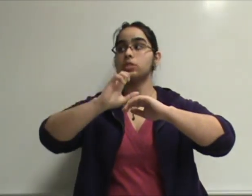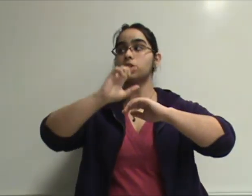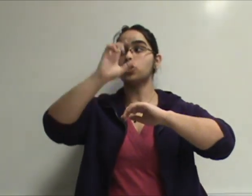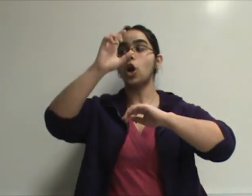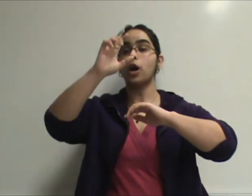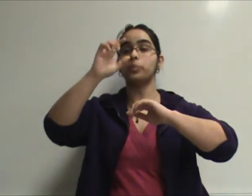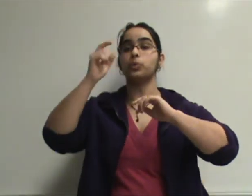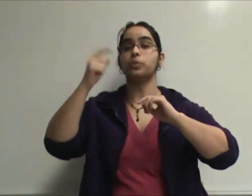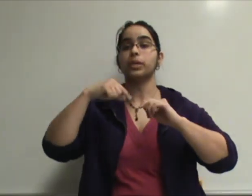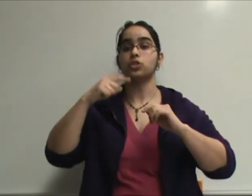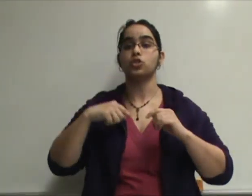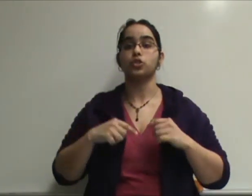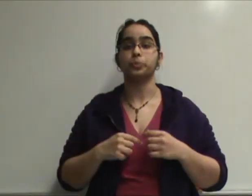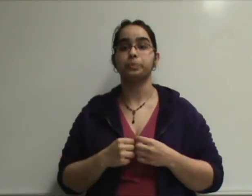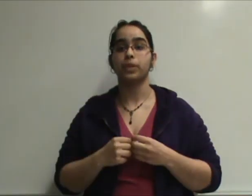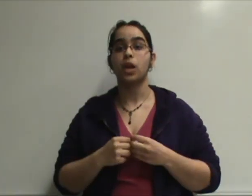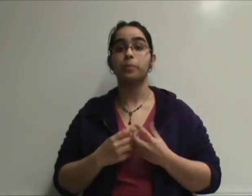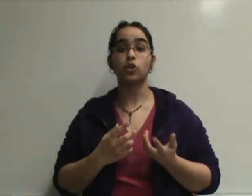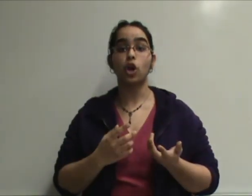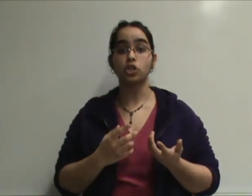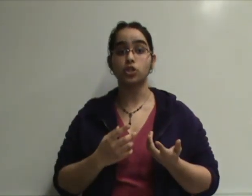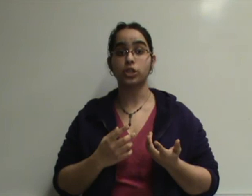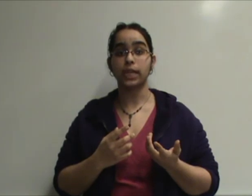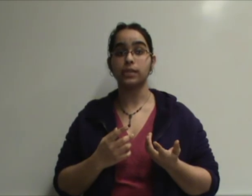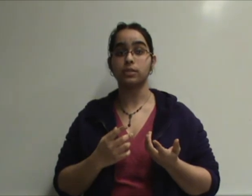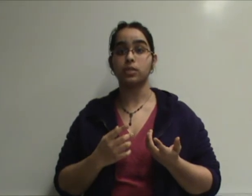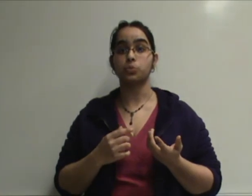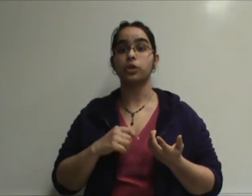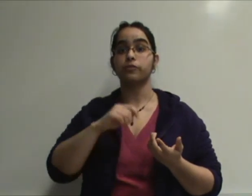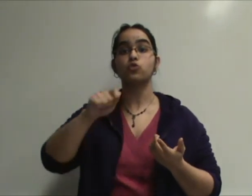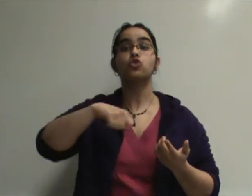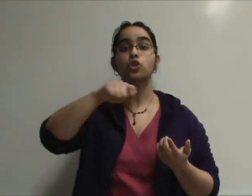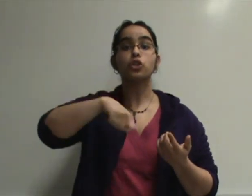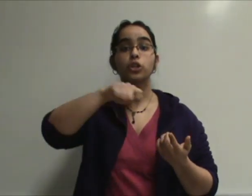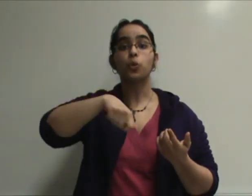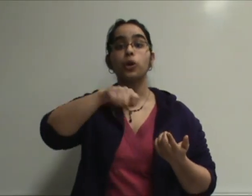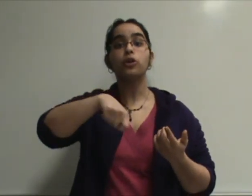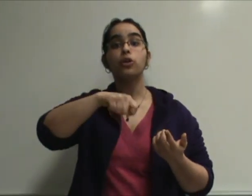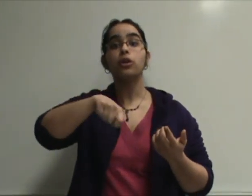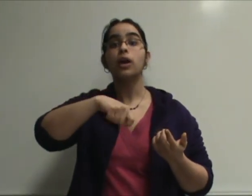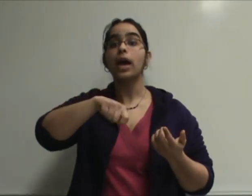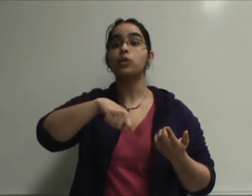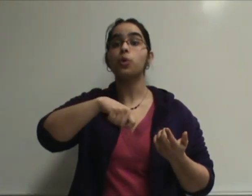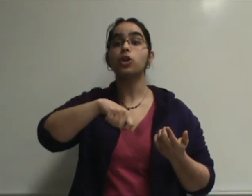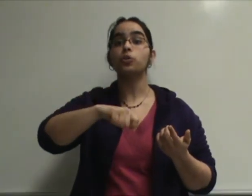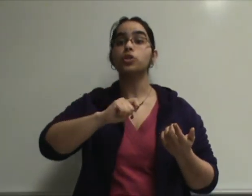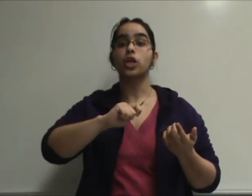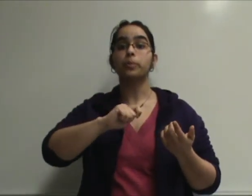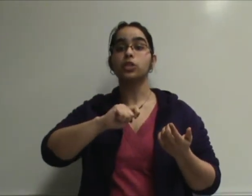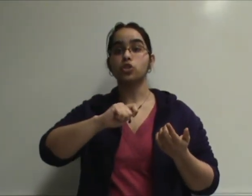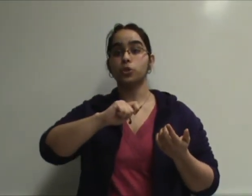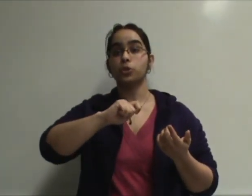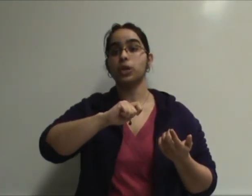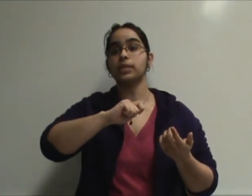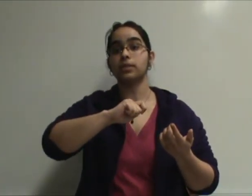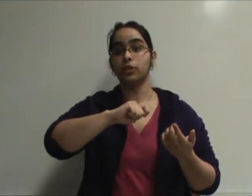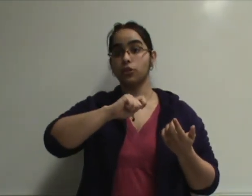the top when you mix the two. But there are certain cases where if you stir the oil and the water, which I might show you guys later